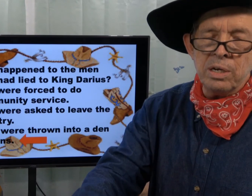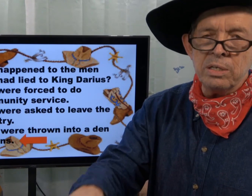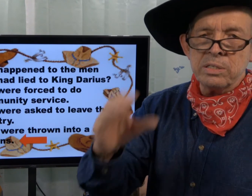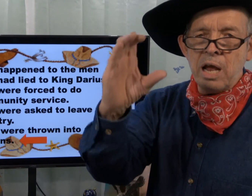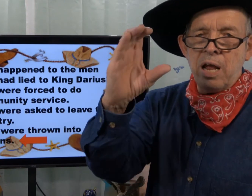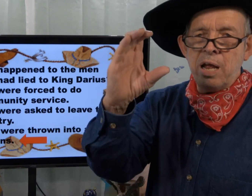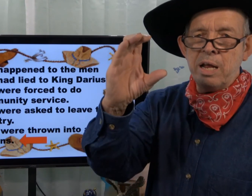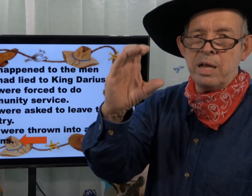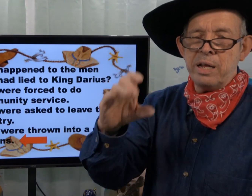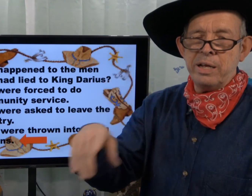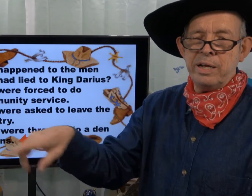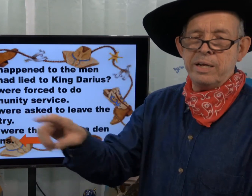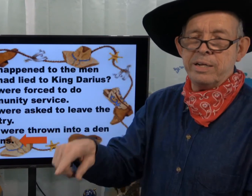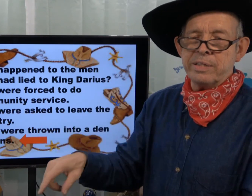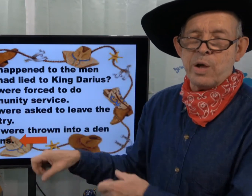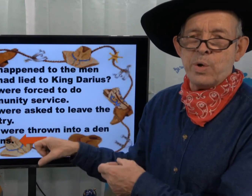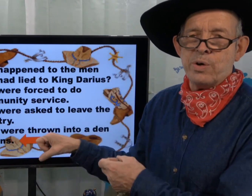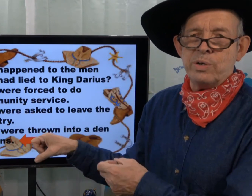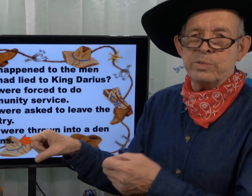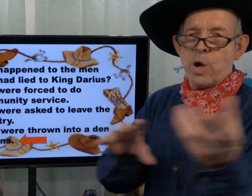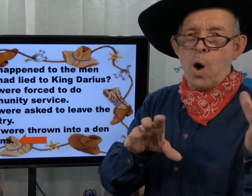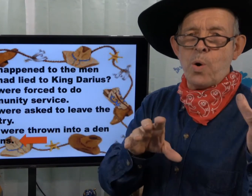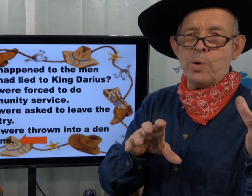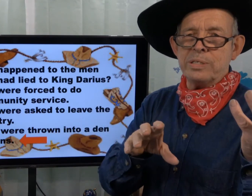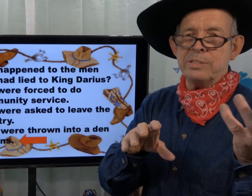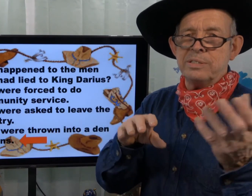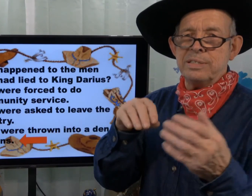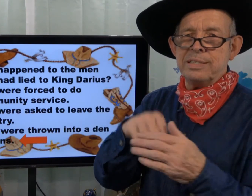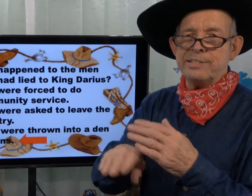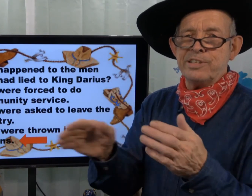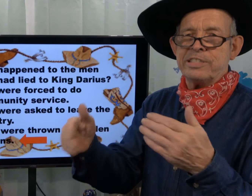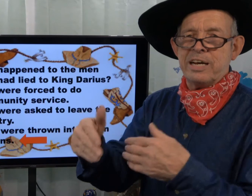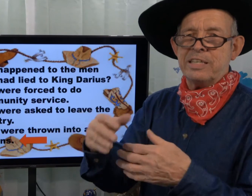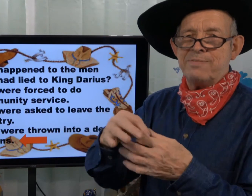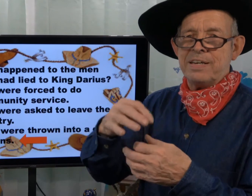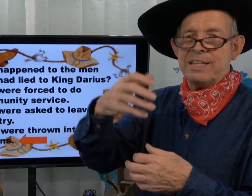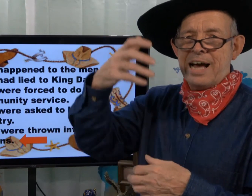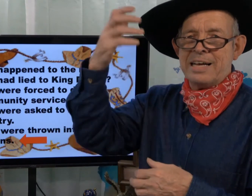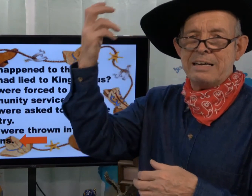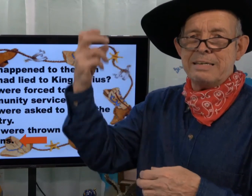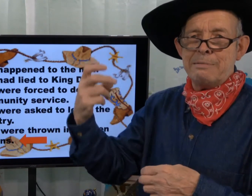C, they were thrown into death of lion.